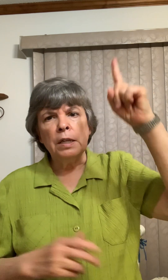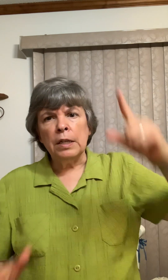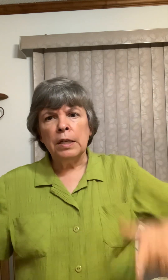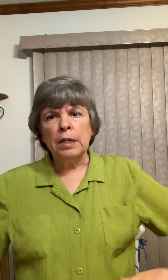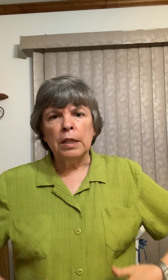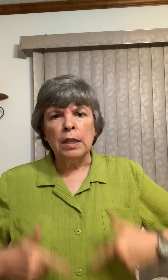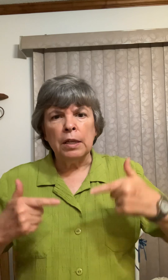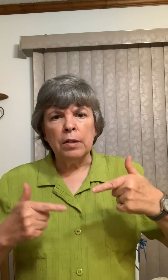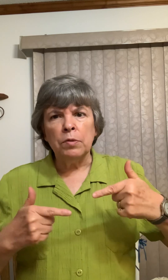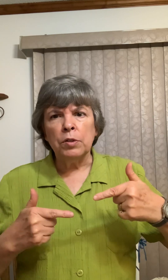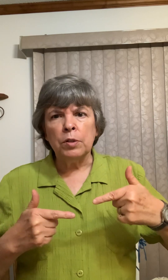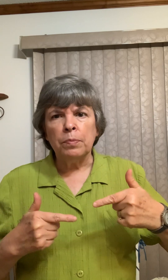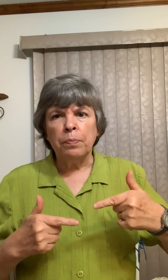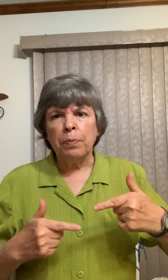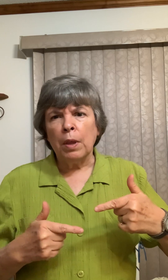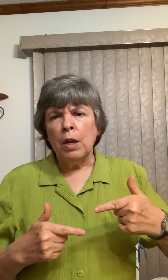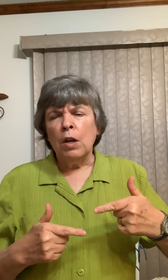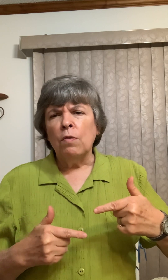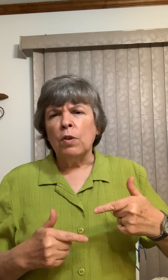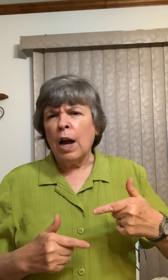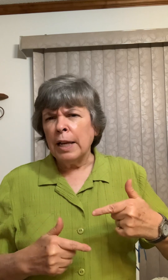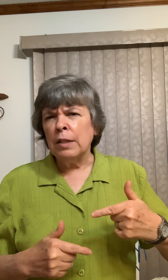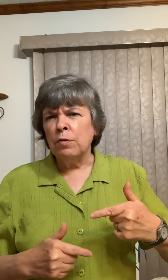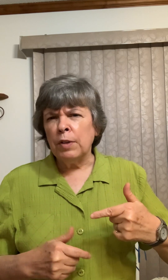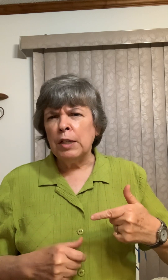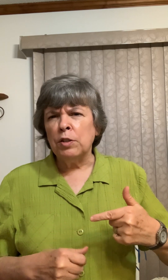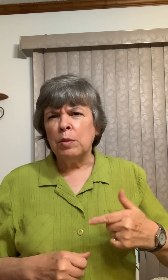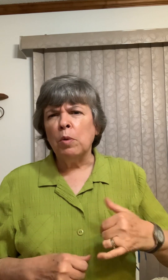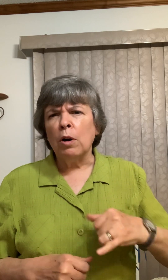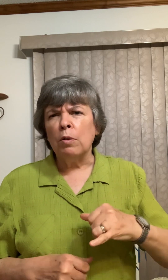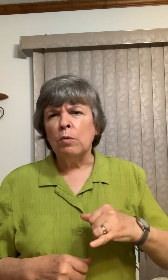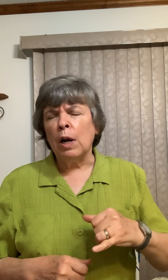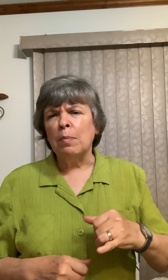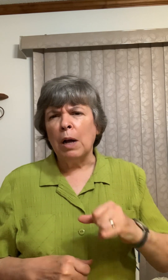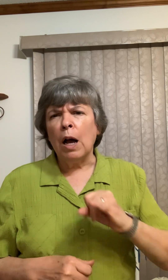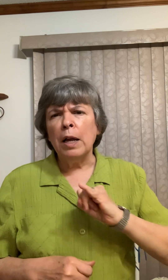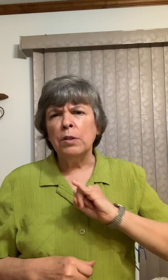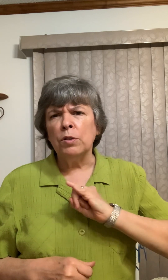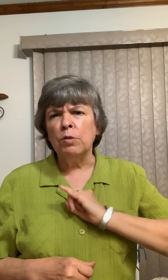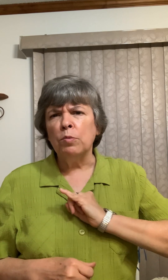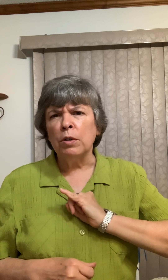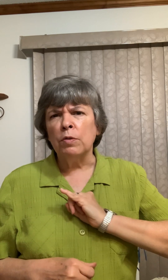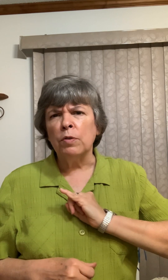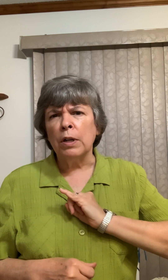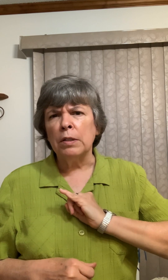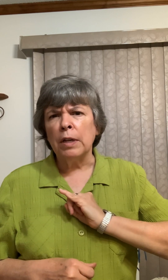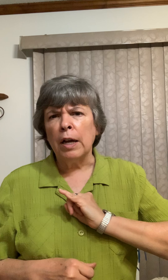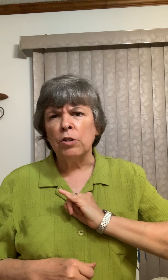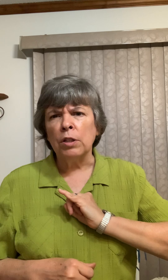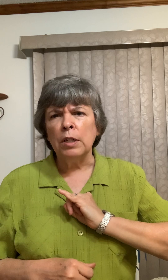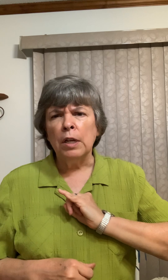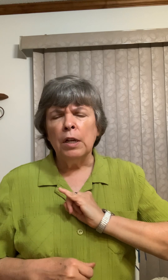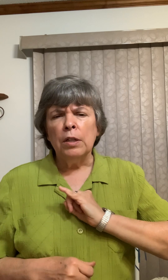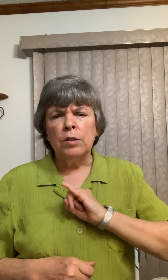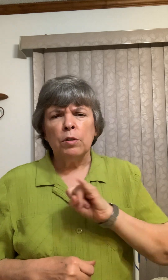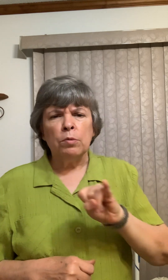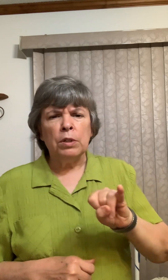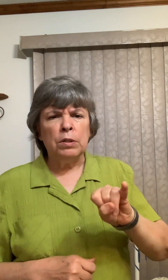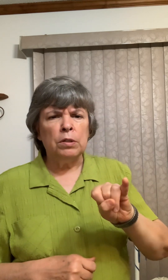he lives, for I can face tomorrow. I is a new word for us, actually. So this is the